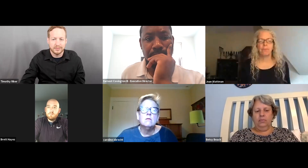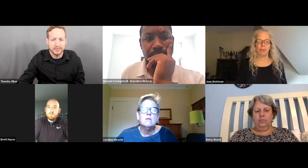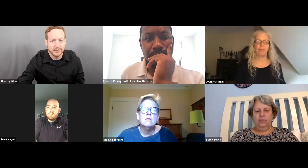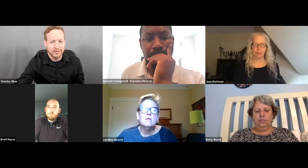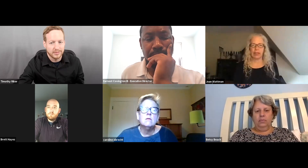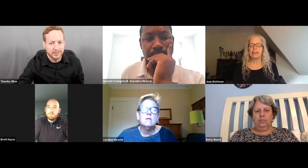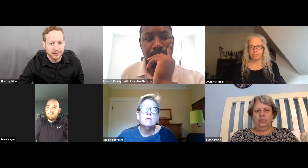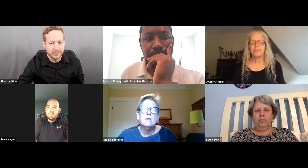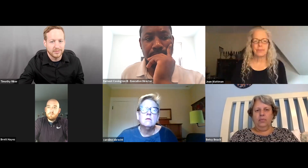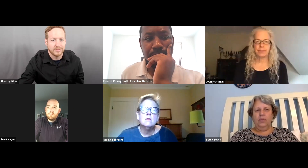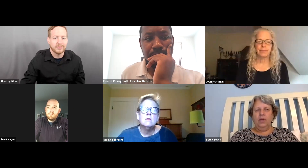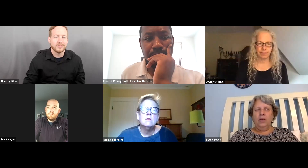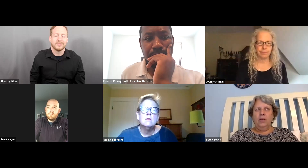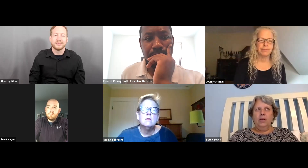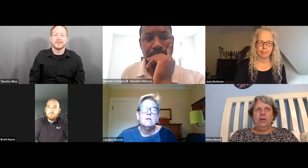Betsy.